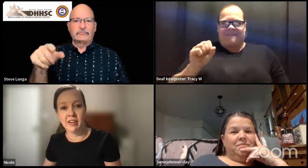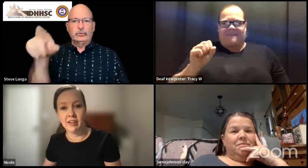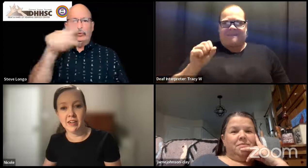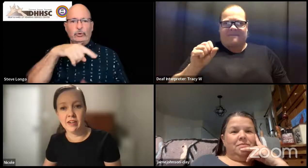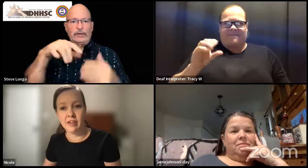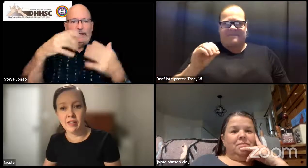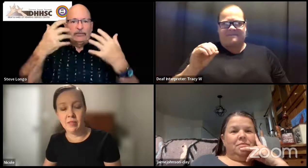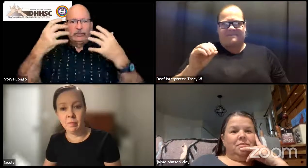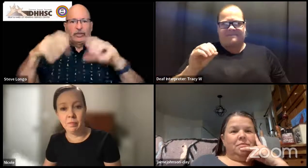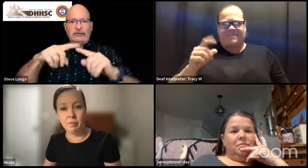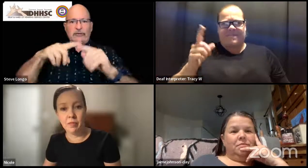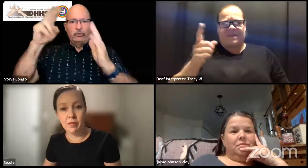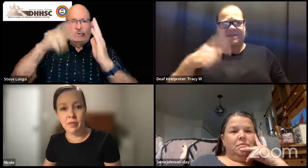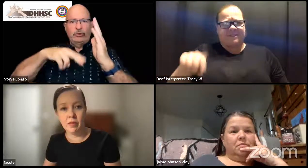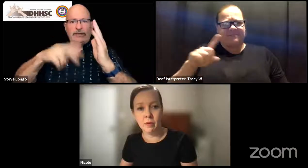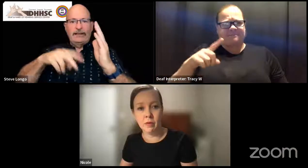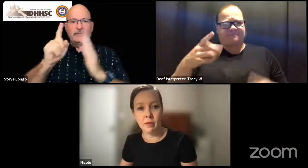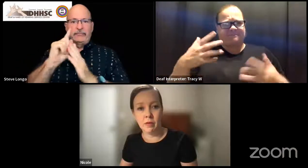while.